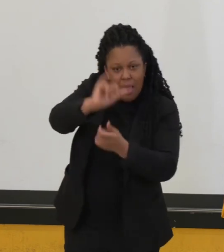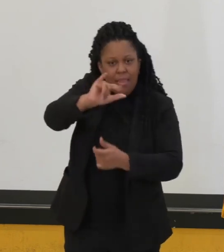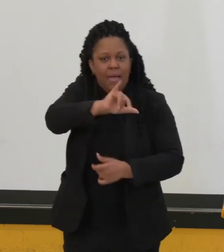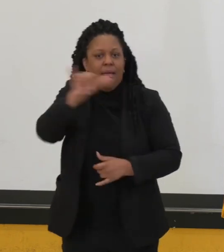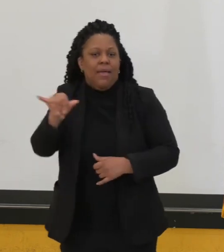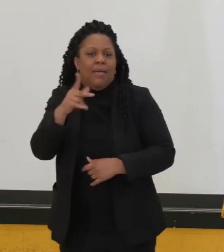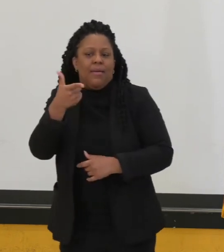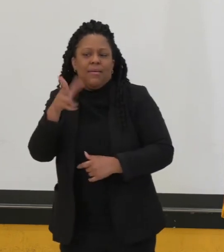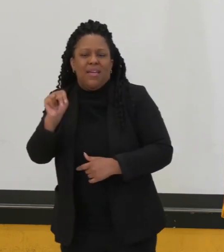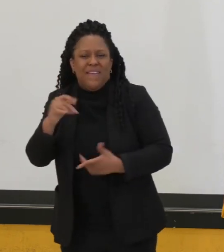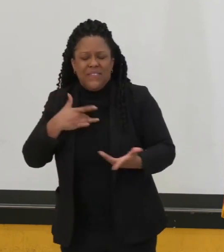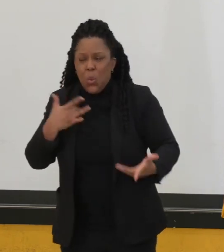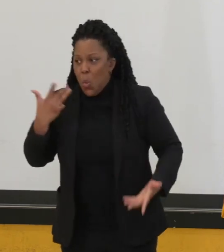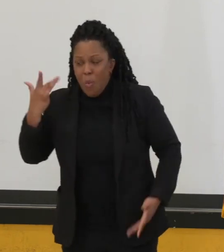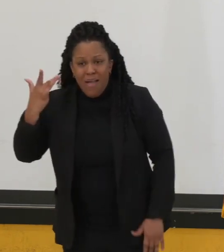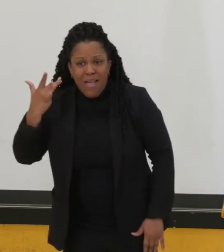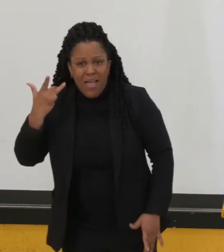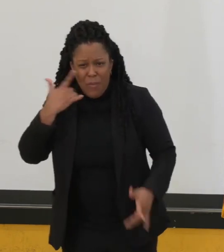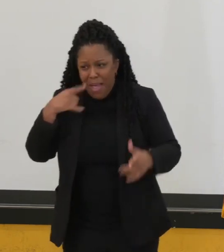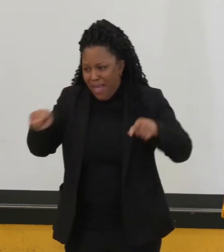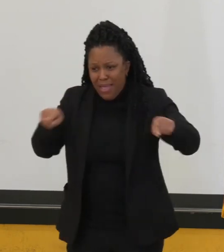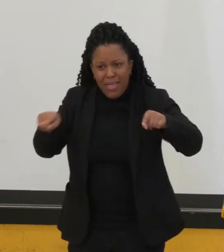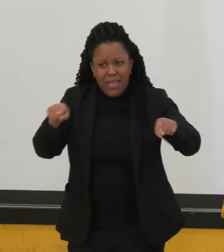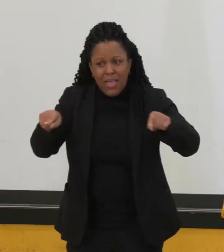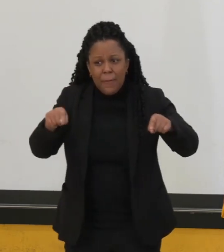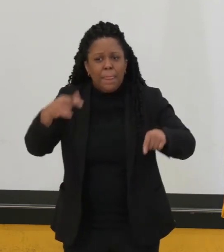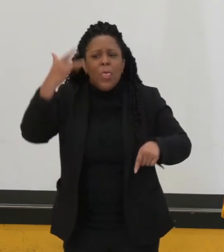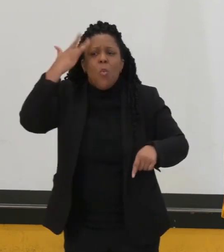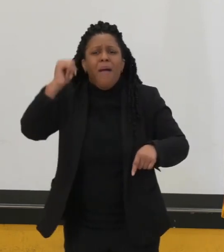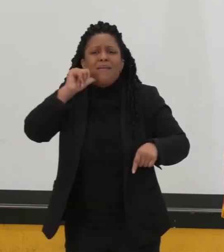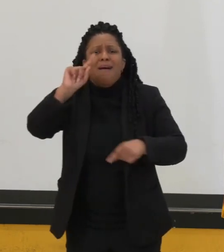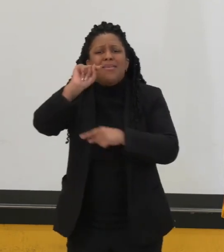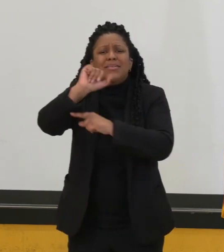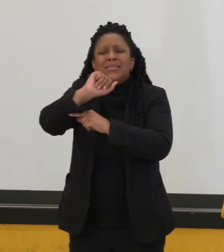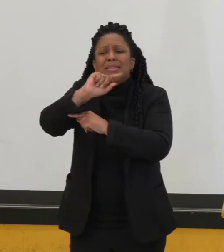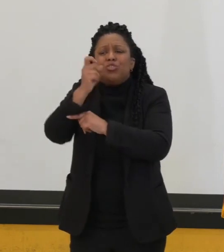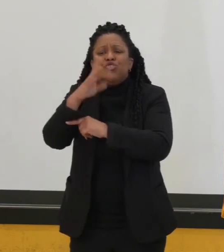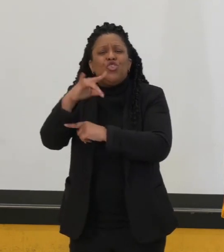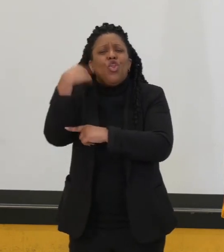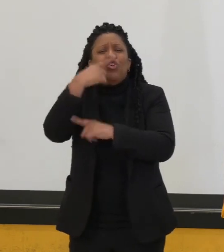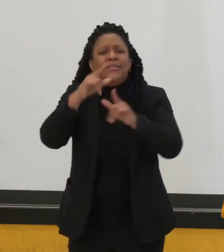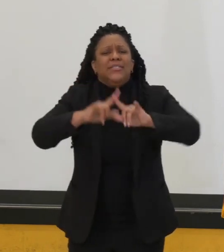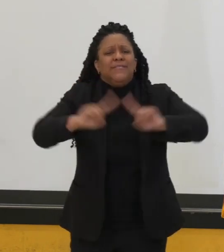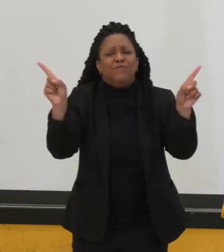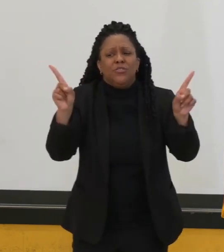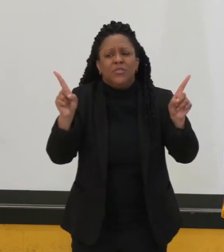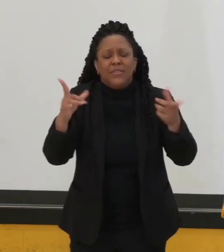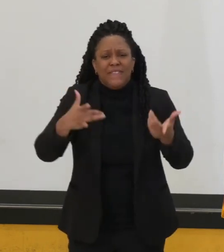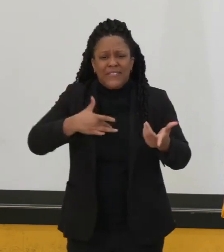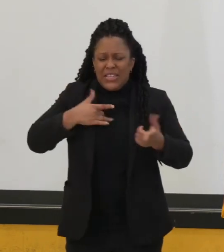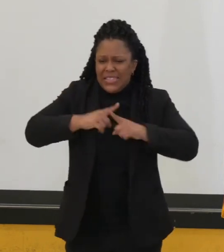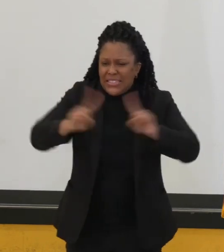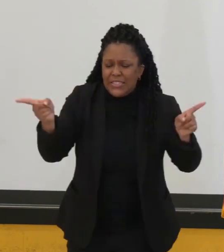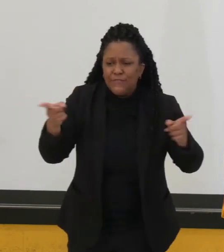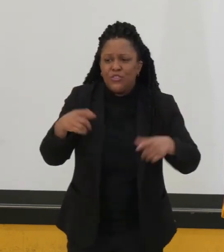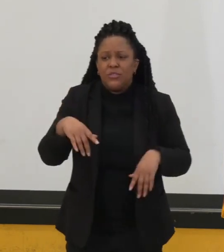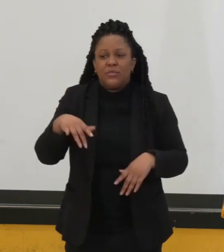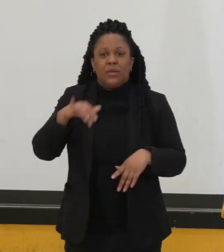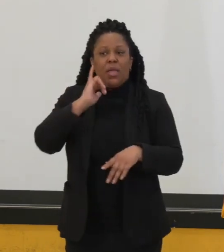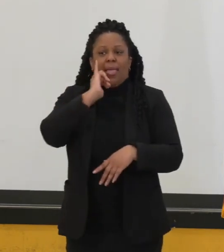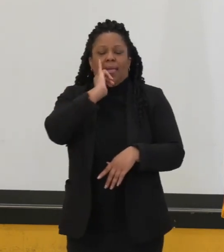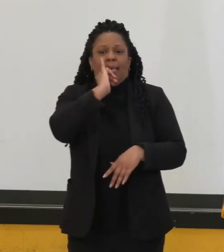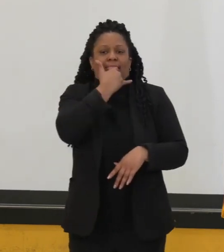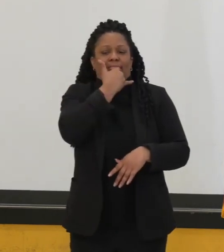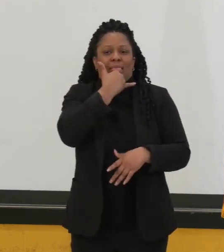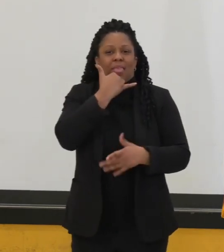Why can't we have tasers that look and feel differently, that you could never mistake for deploying a firearm, so